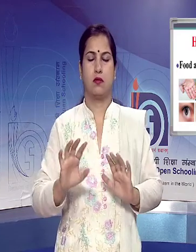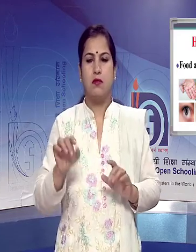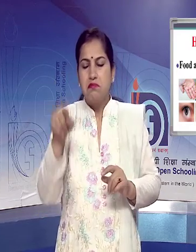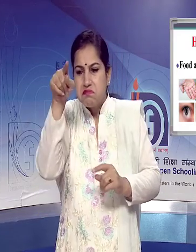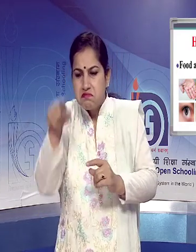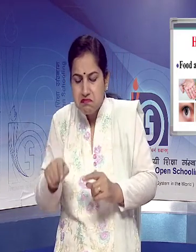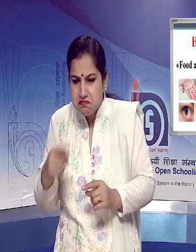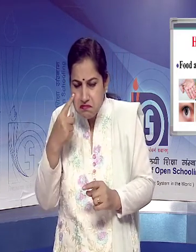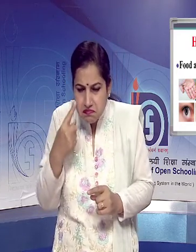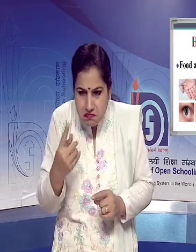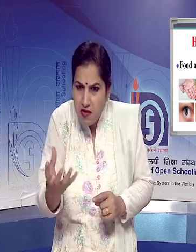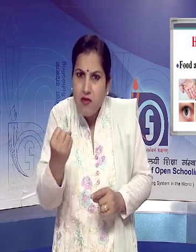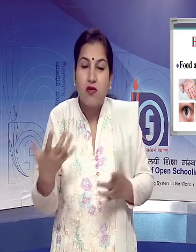are fever,